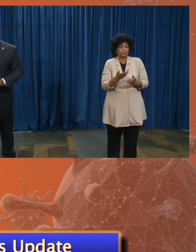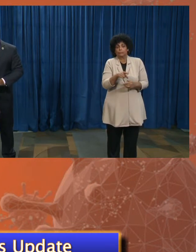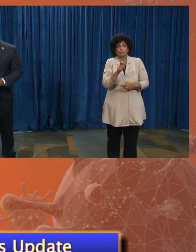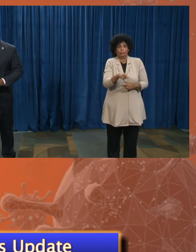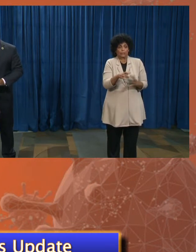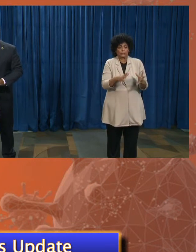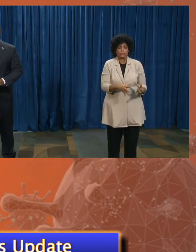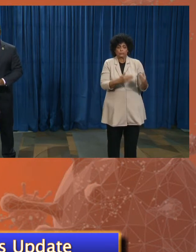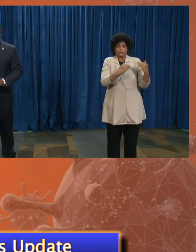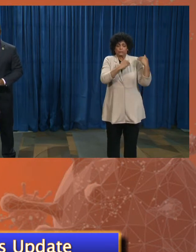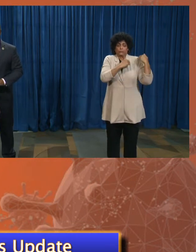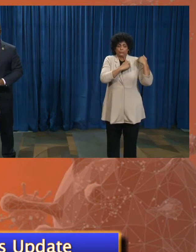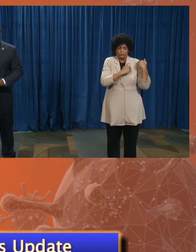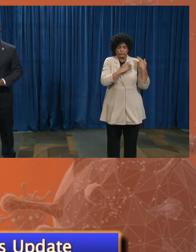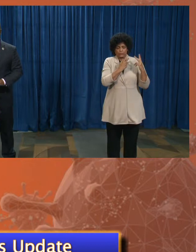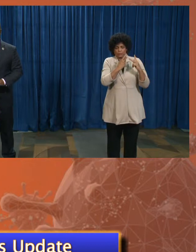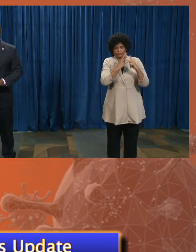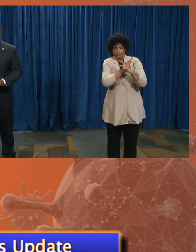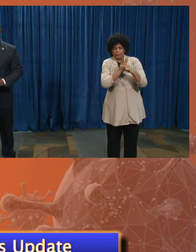respond on our own.